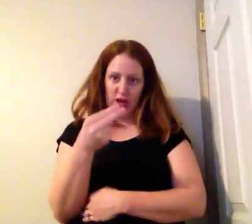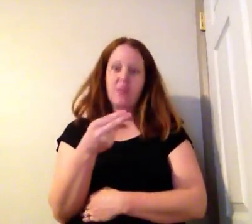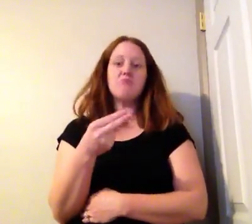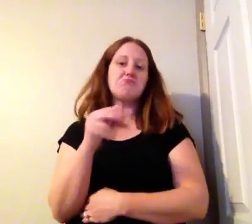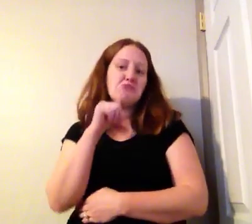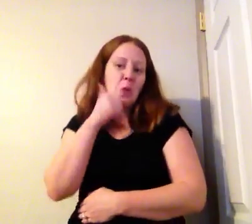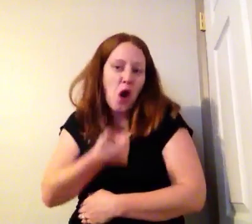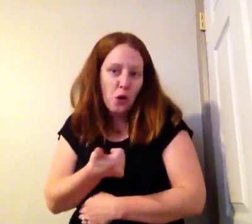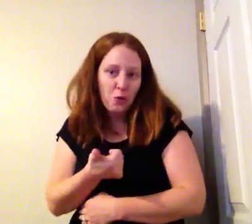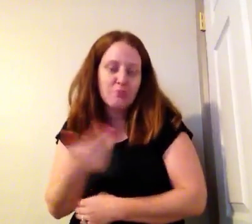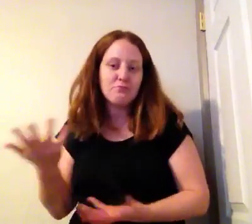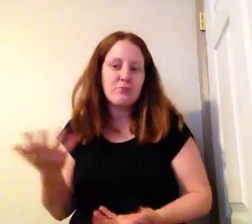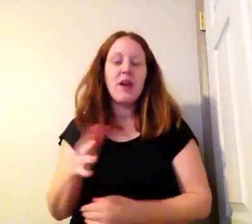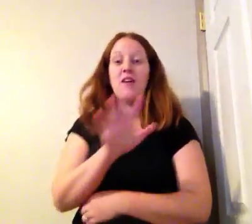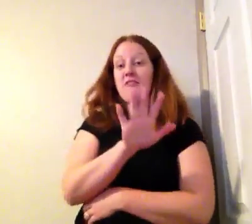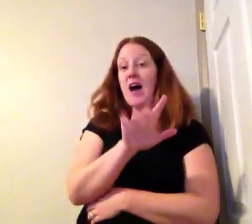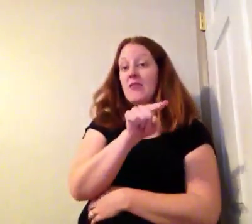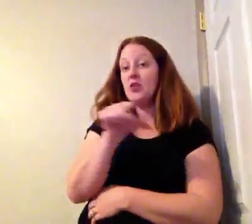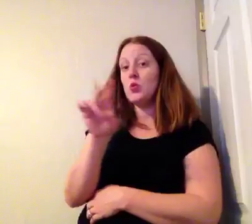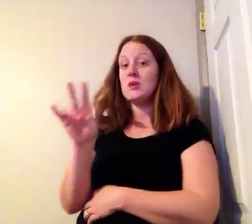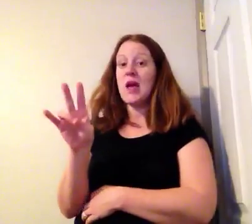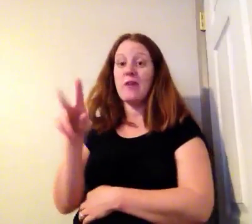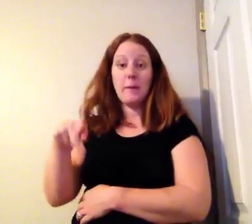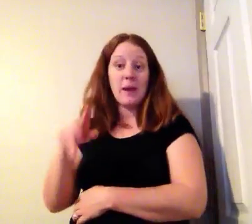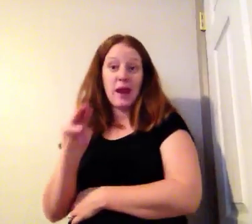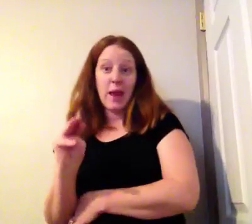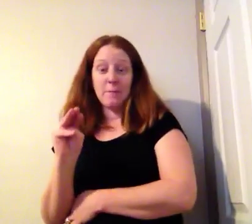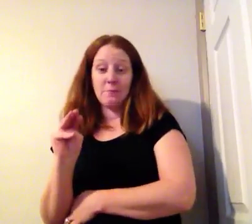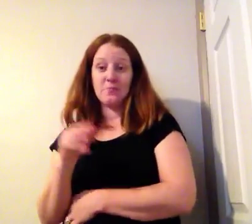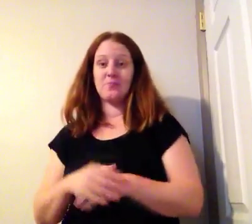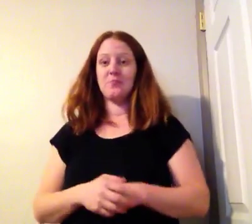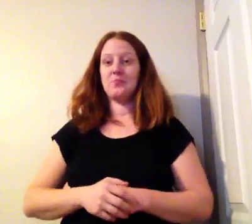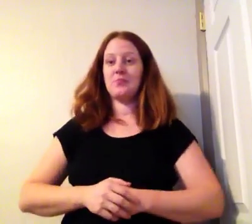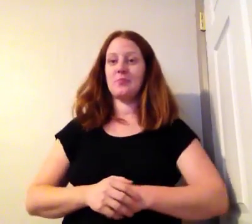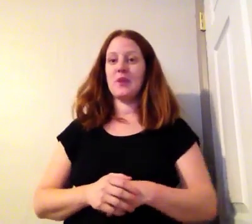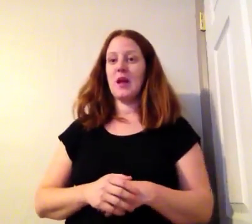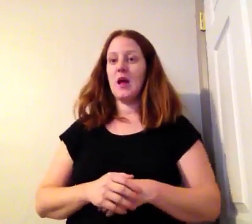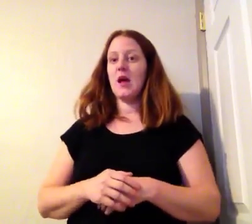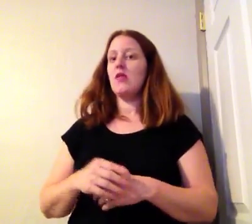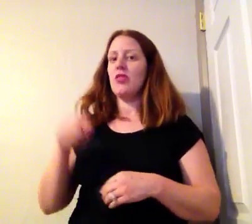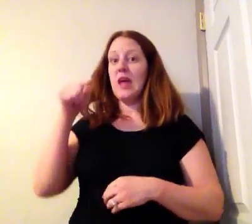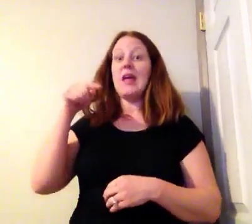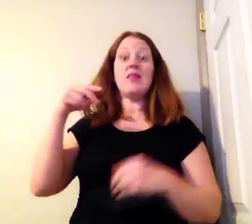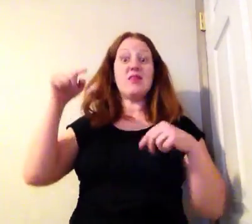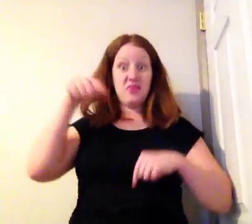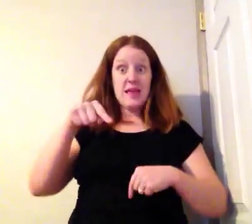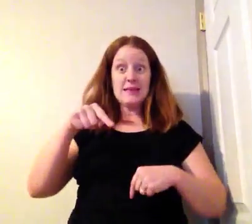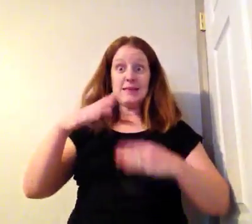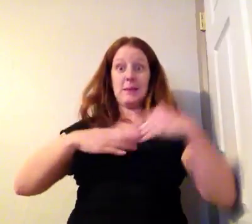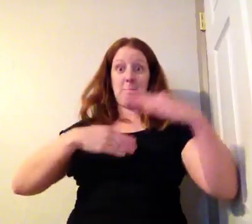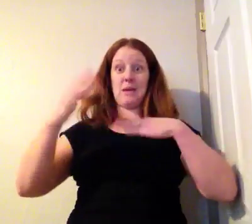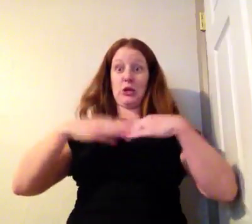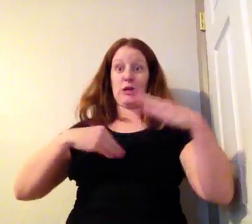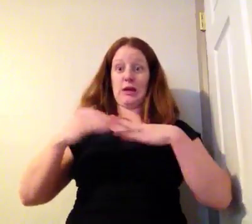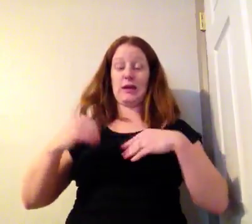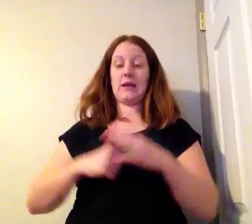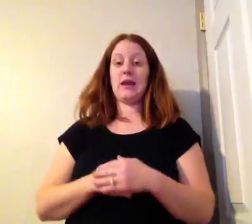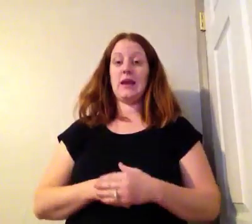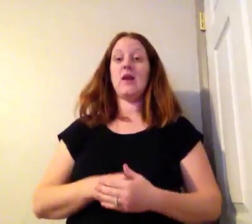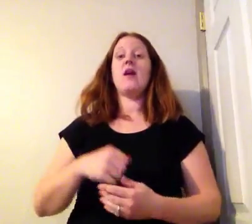from 5 to 7 p.m. at 1 Pimentel Hall. This is 1 Pimentel Hall. That's where you are. So it's going to be from 5 to 7. And tomorrow he